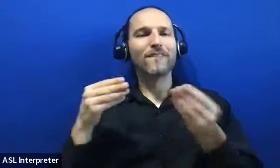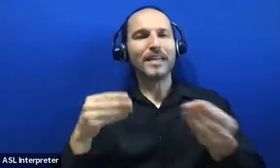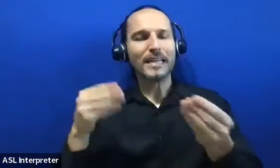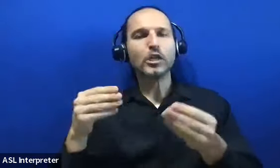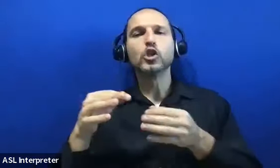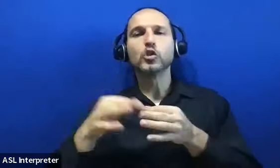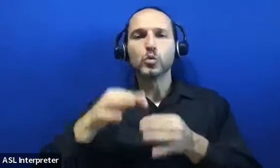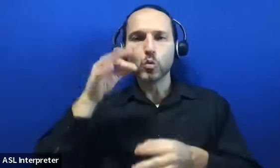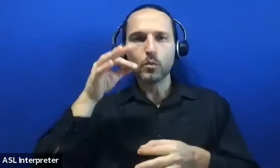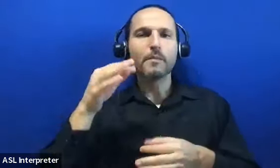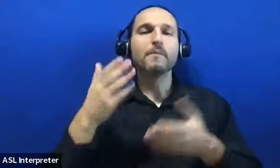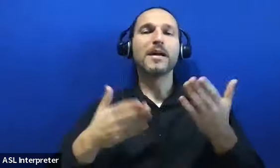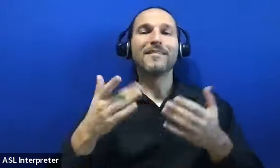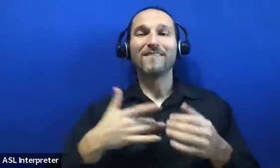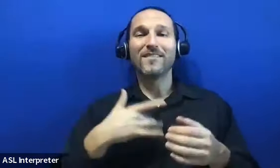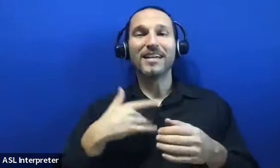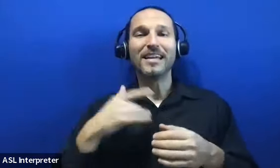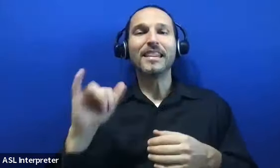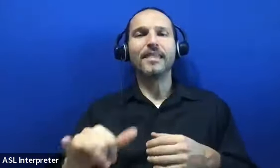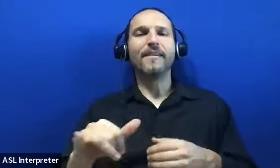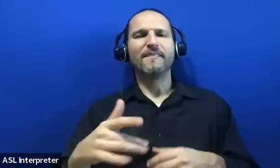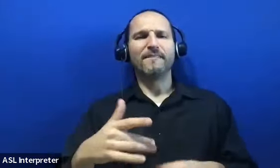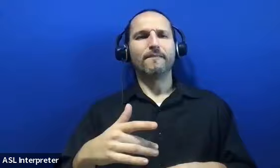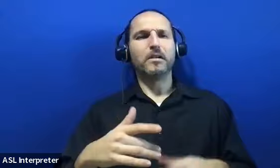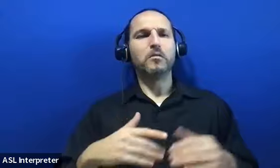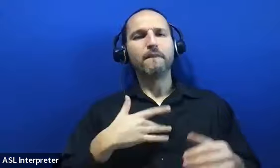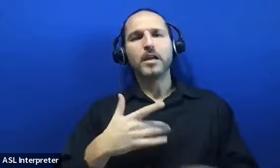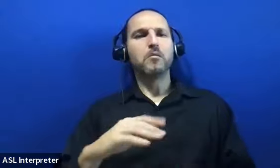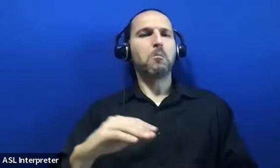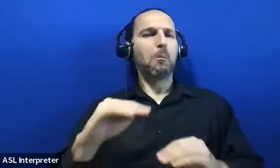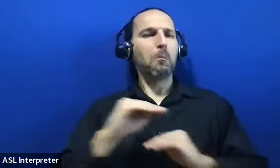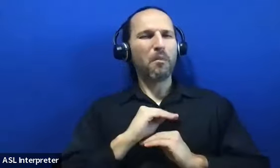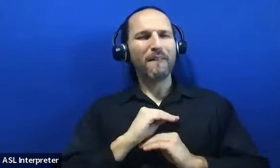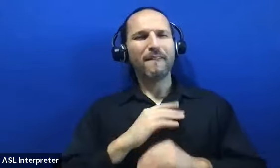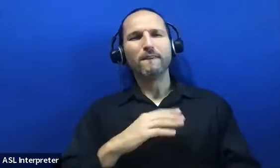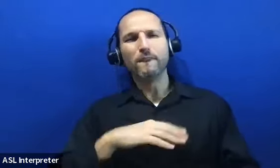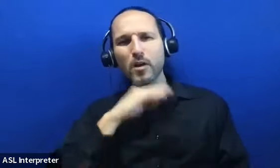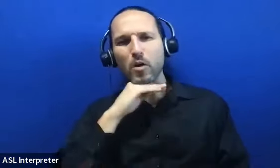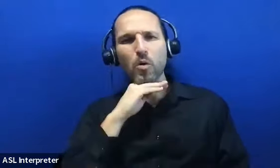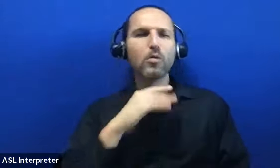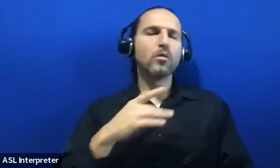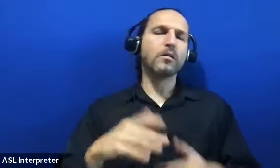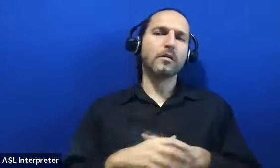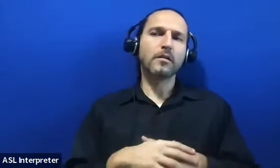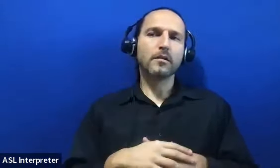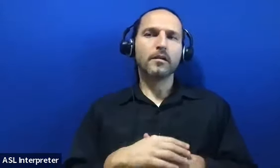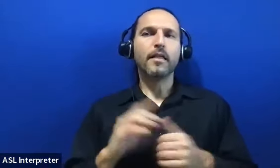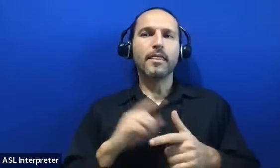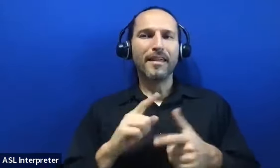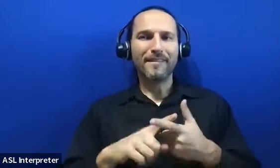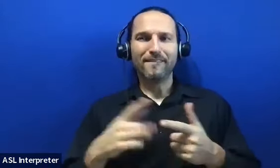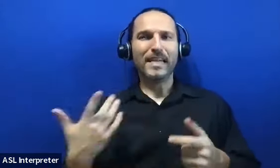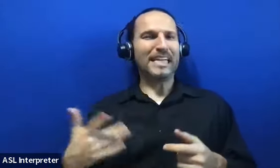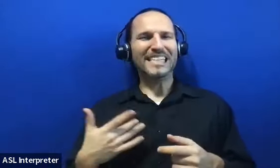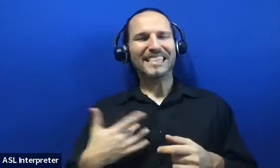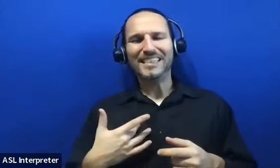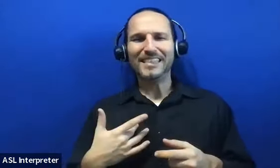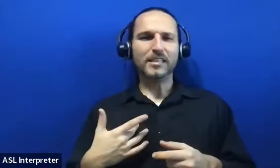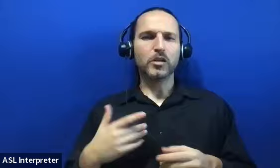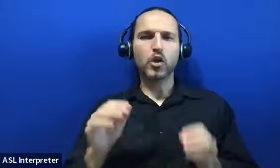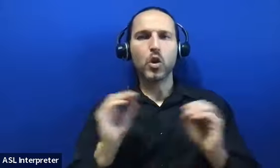right? They might be full from tube feeding, and they may not understand why they can get